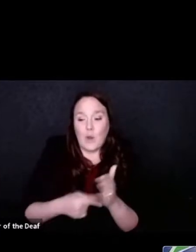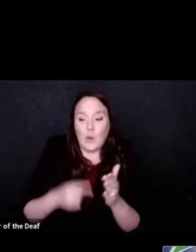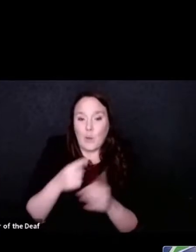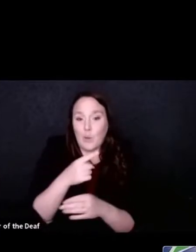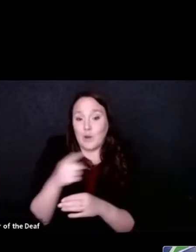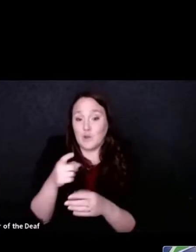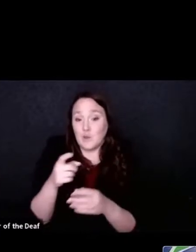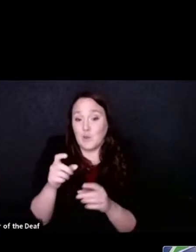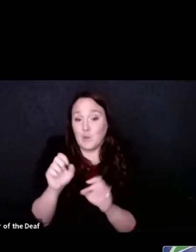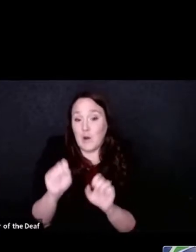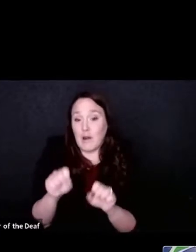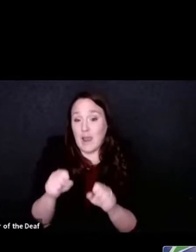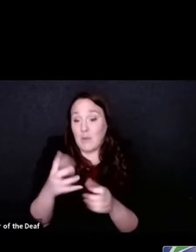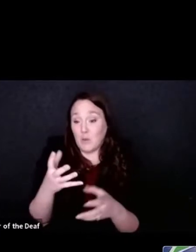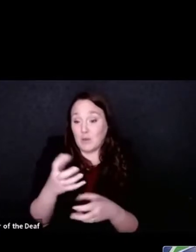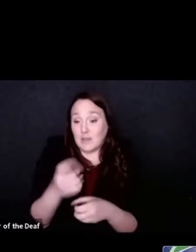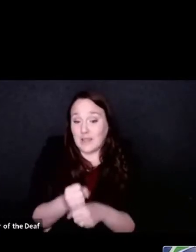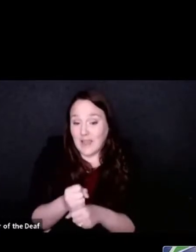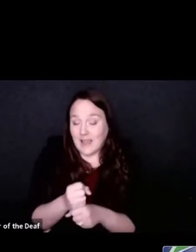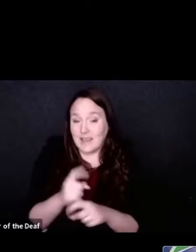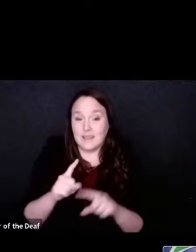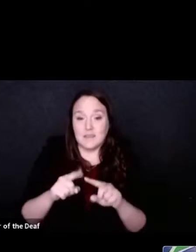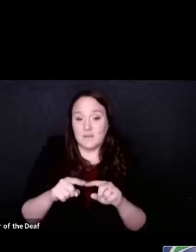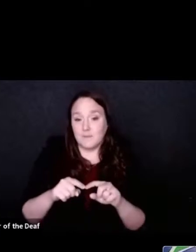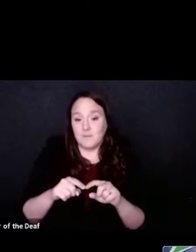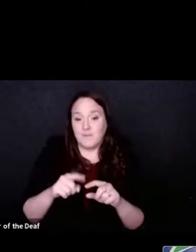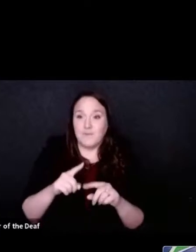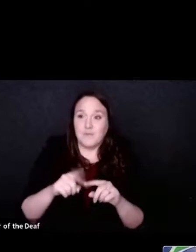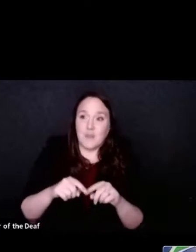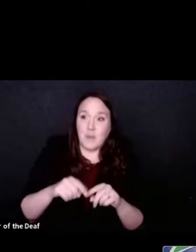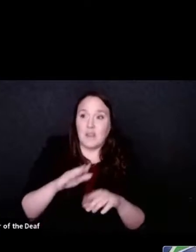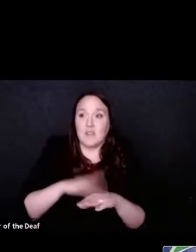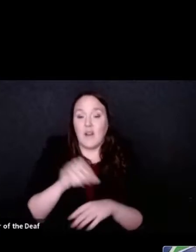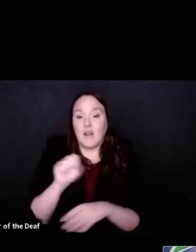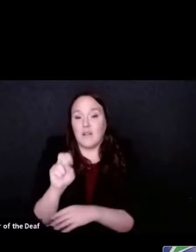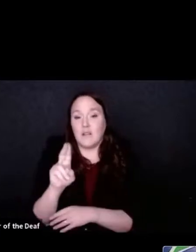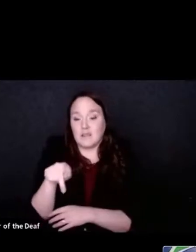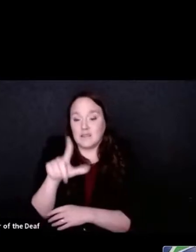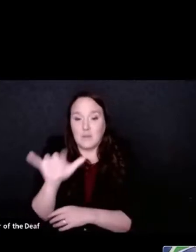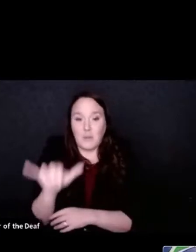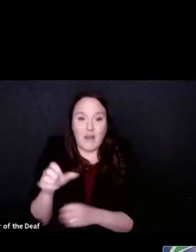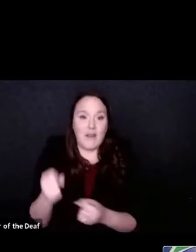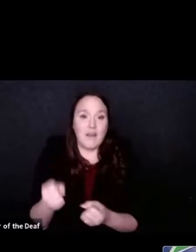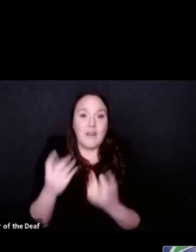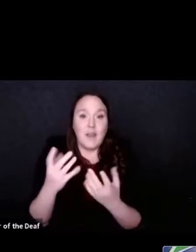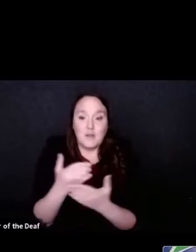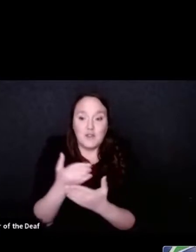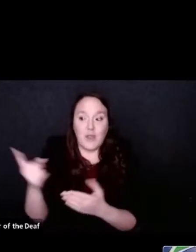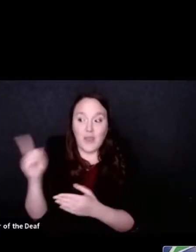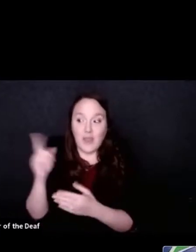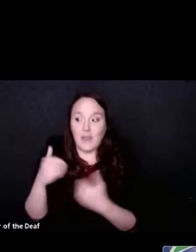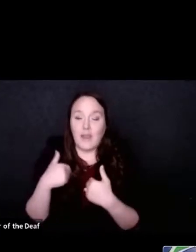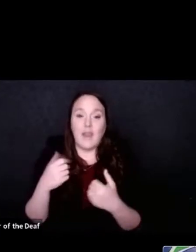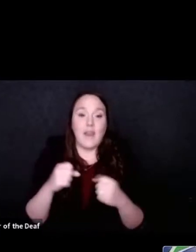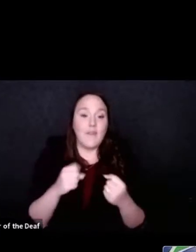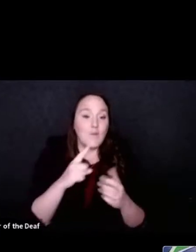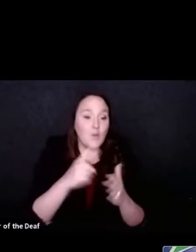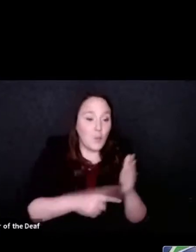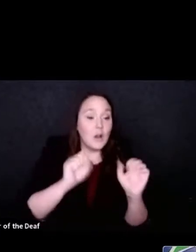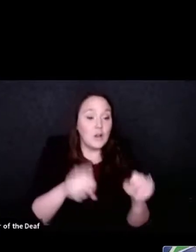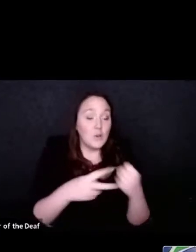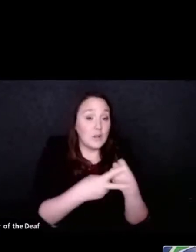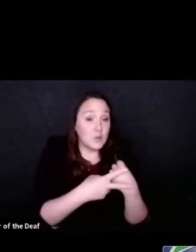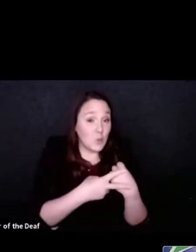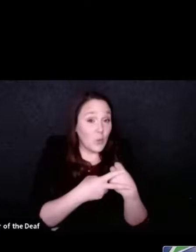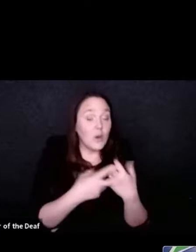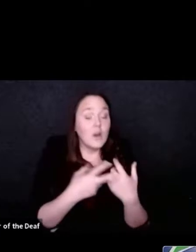be allocated and receive is solely based on, or mostly based on supply and what you're able to store and do all of those things safely with. But I